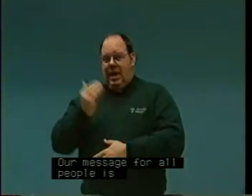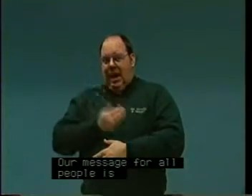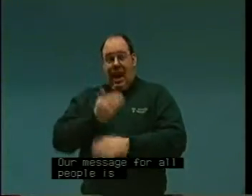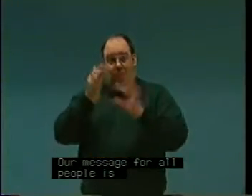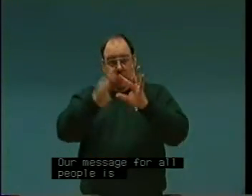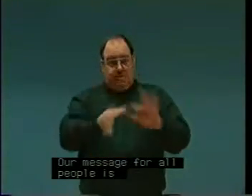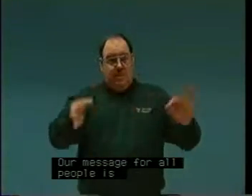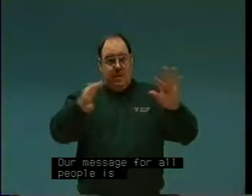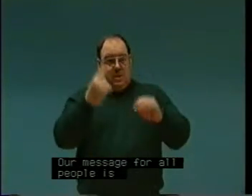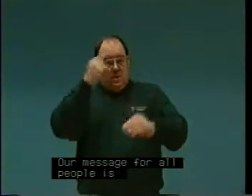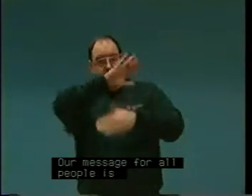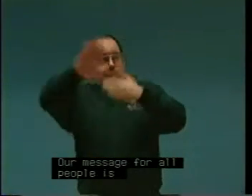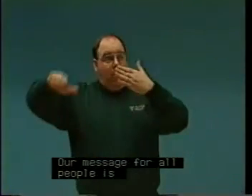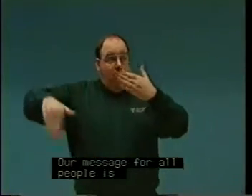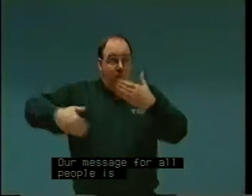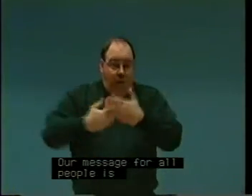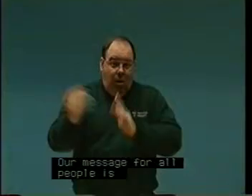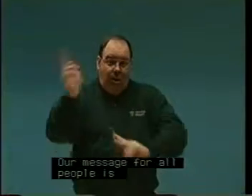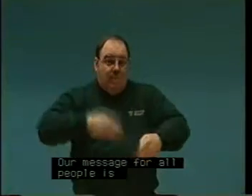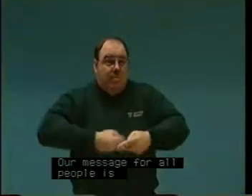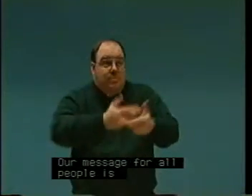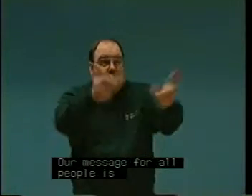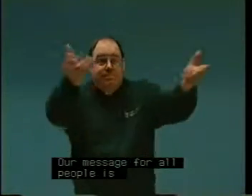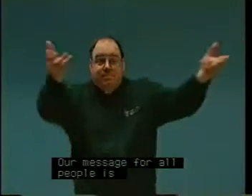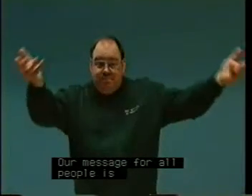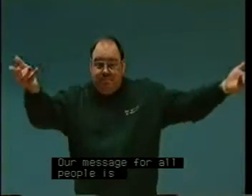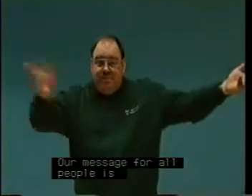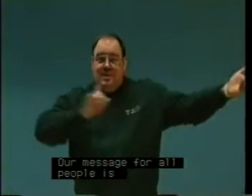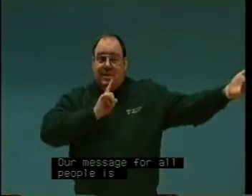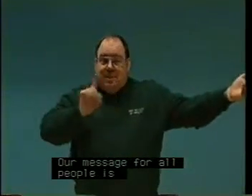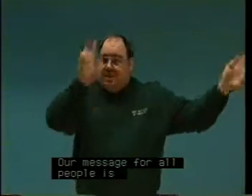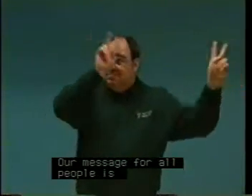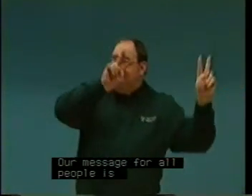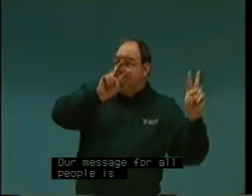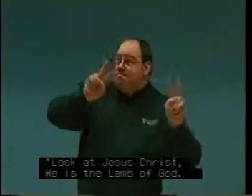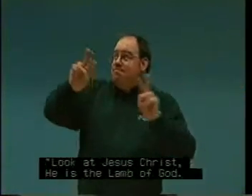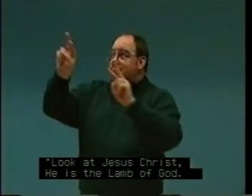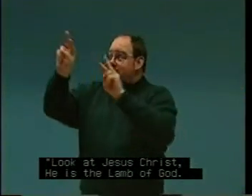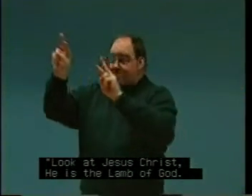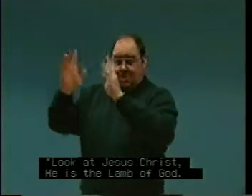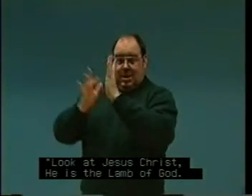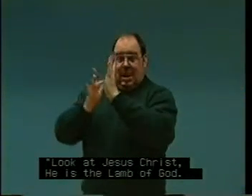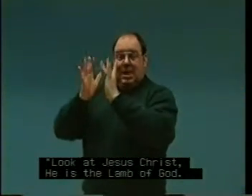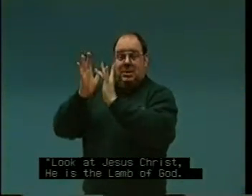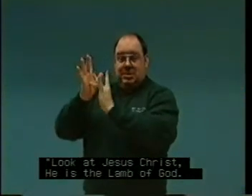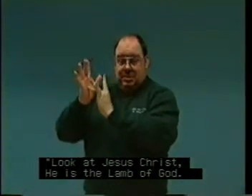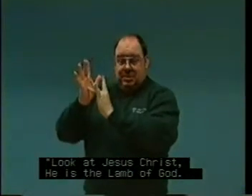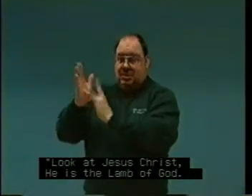Our message for all people is look at Jesus